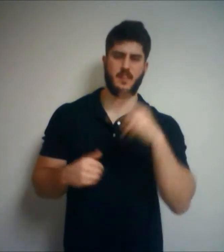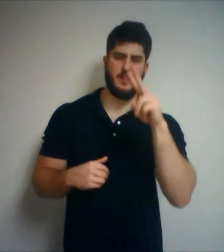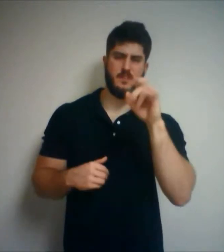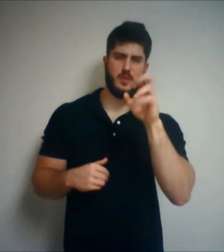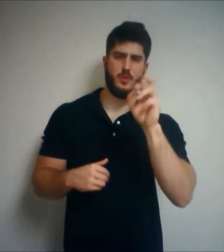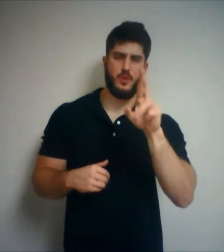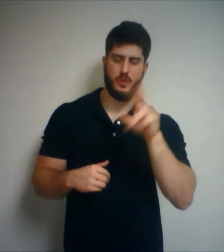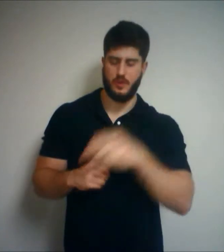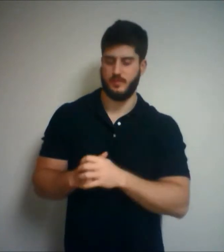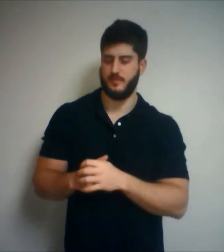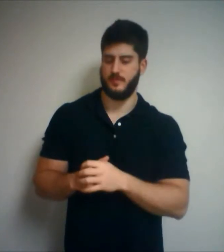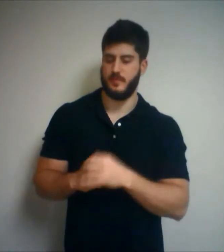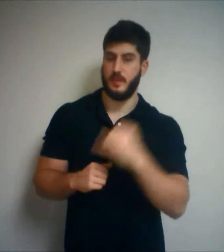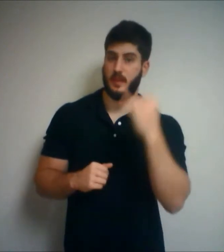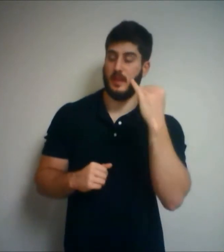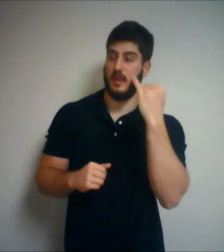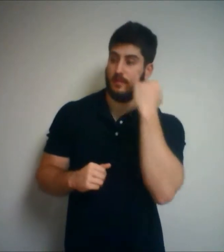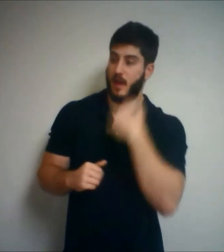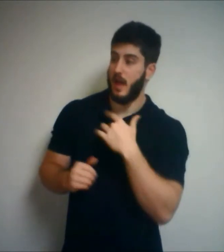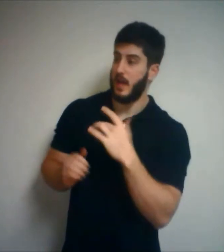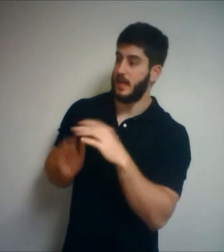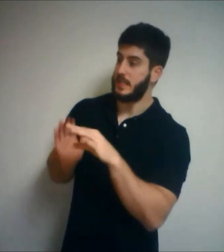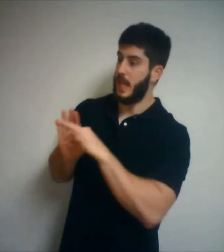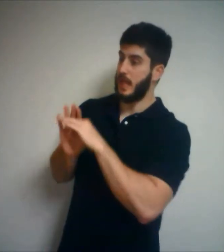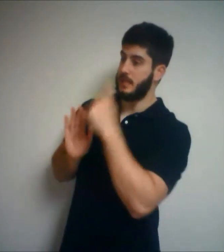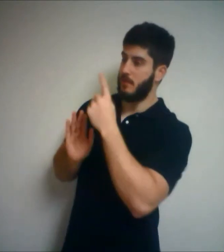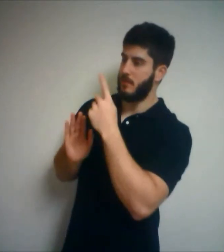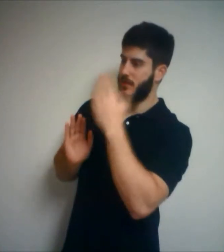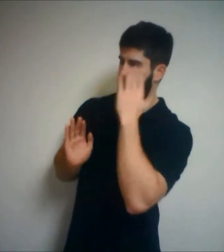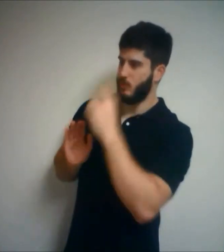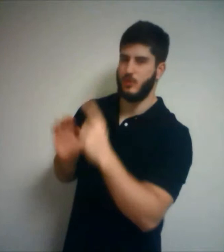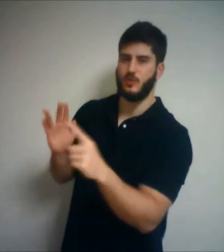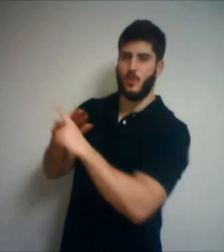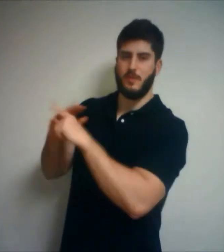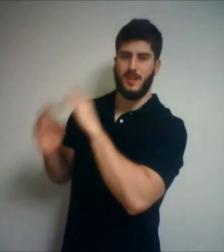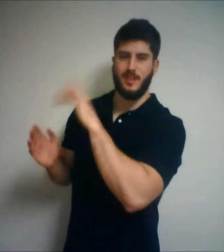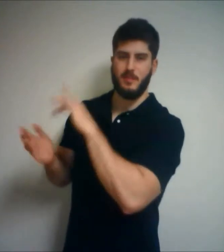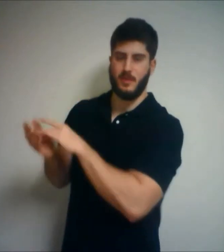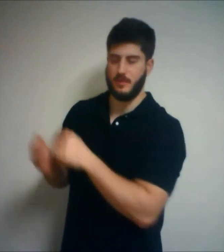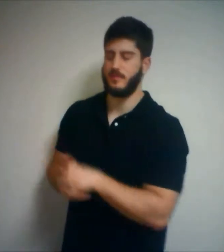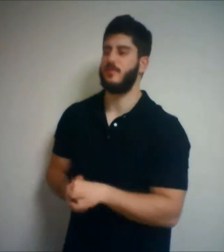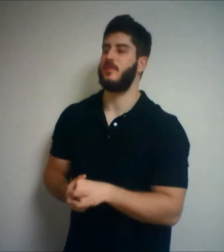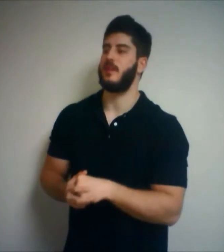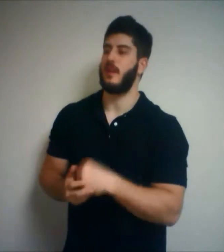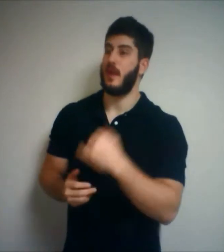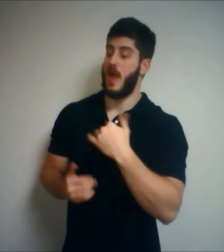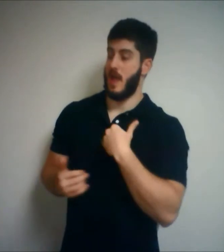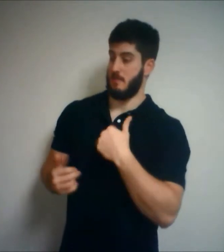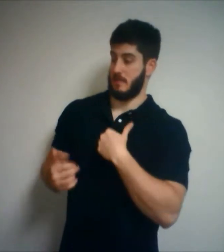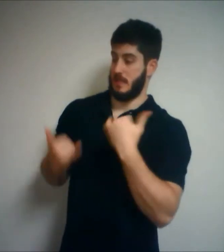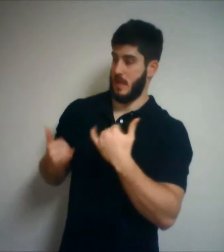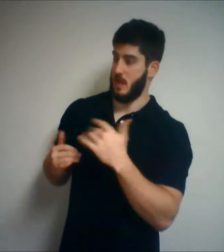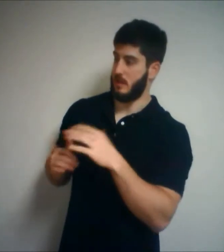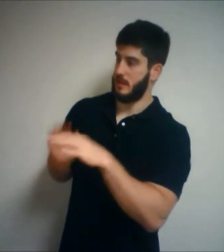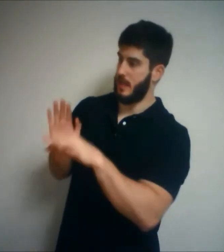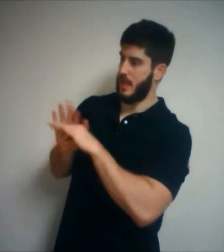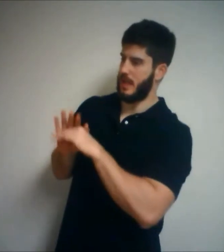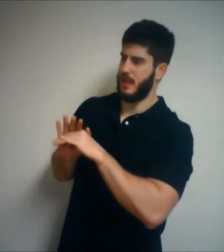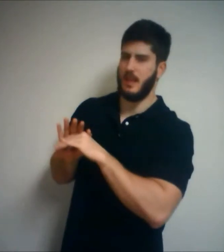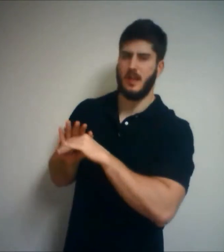mail depends on what I've got selected on the left. So for instance, I have now selected an inbox with no messages in it,